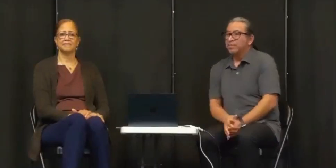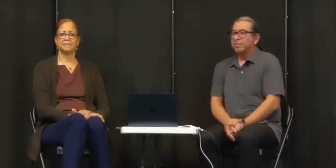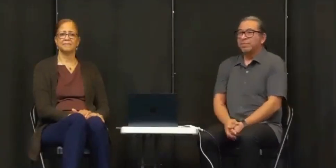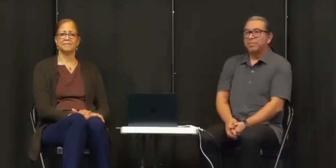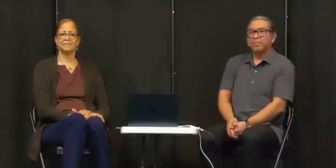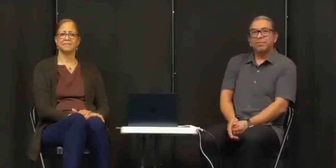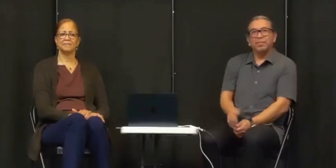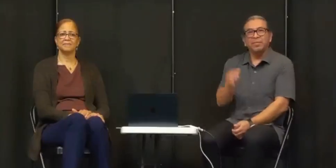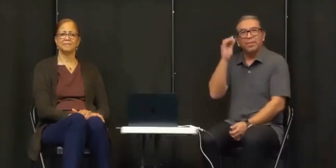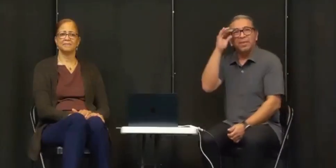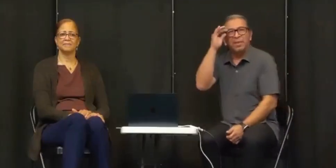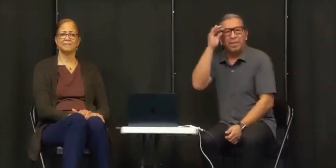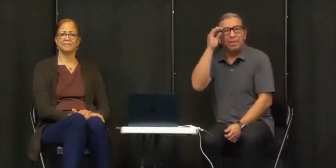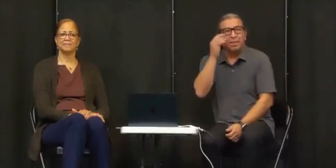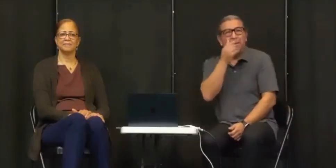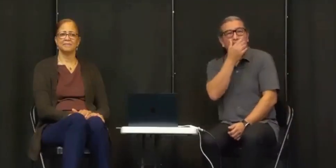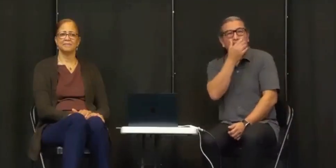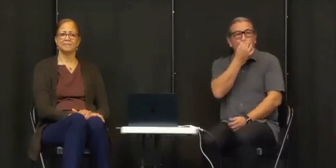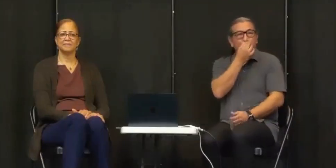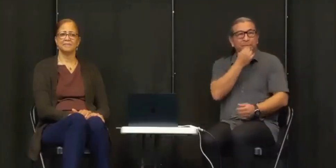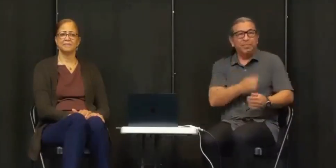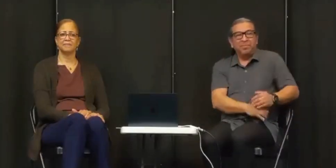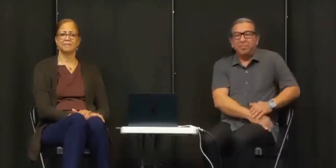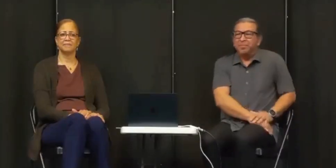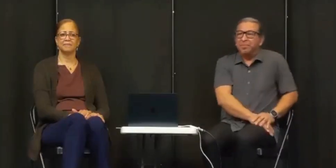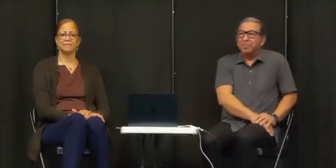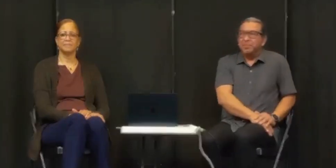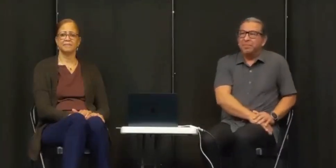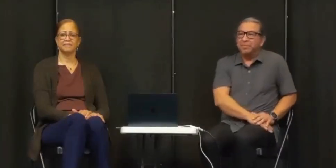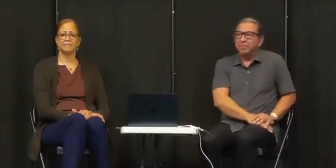So we want to have a copy We're center. checking a copy center